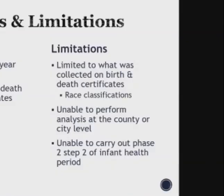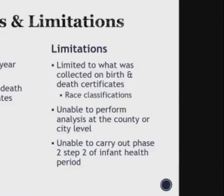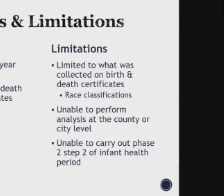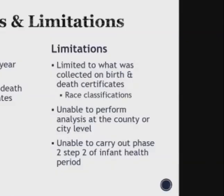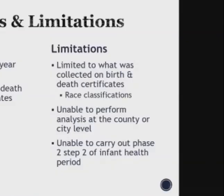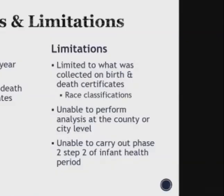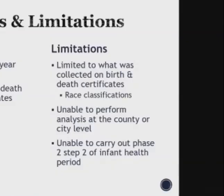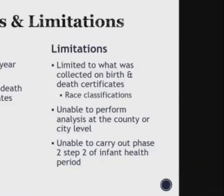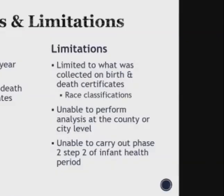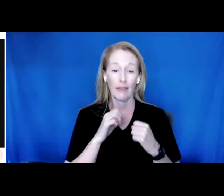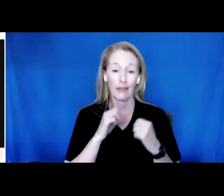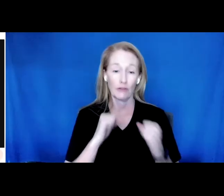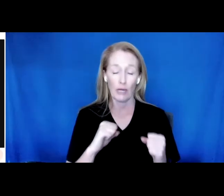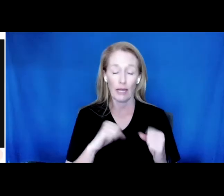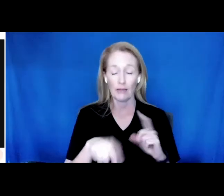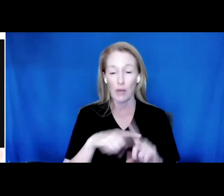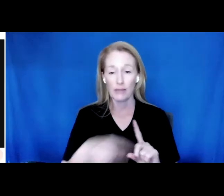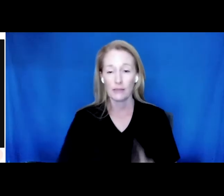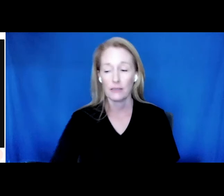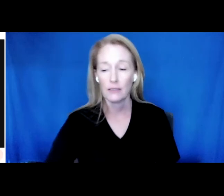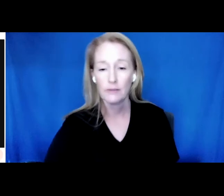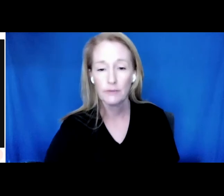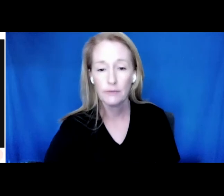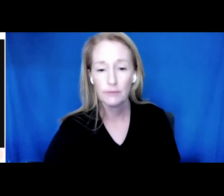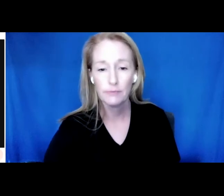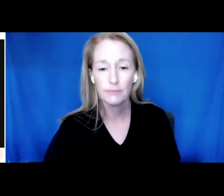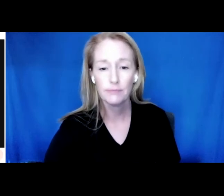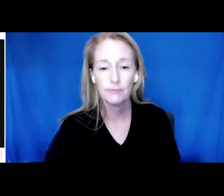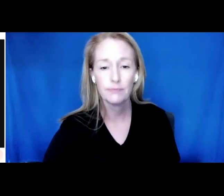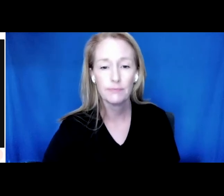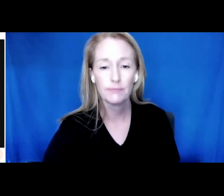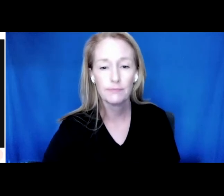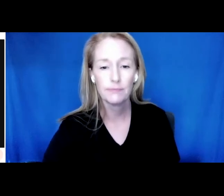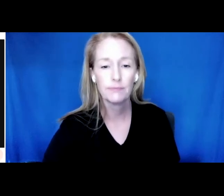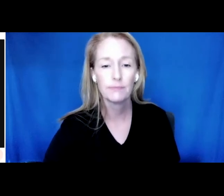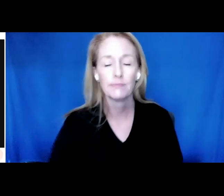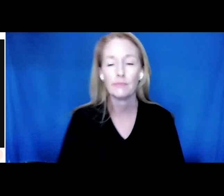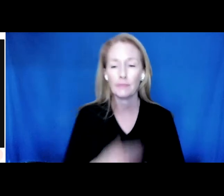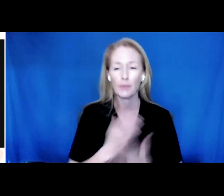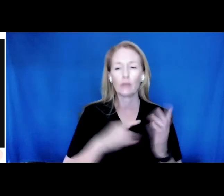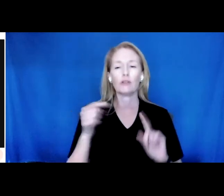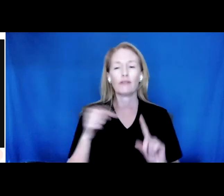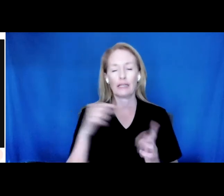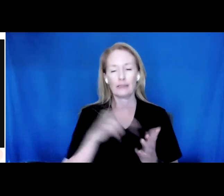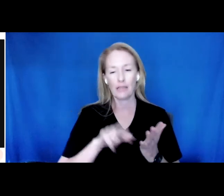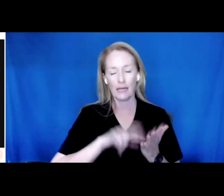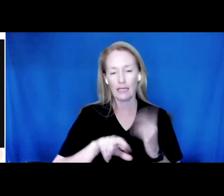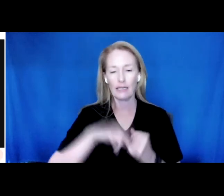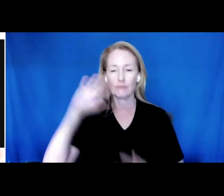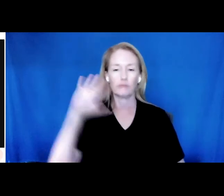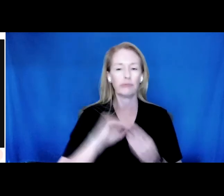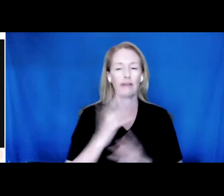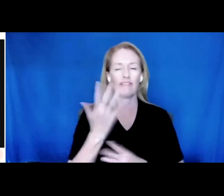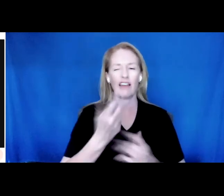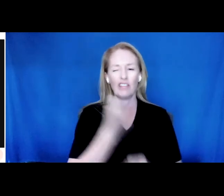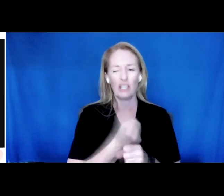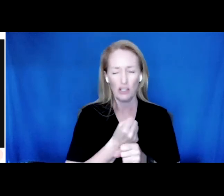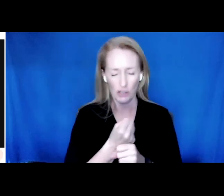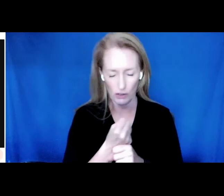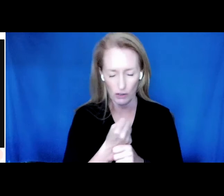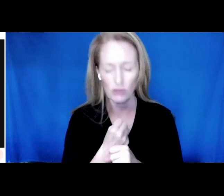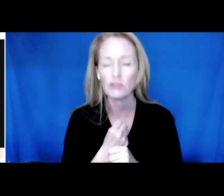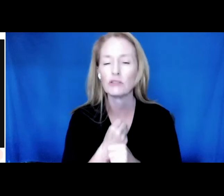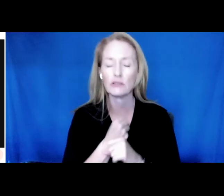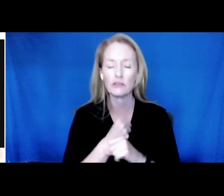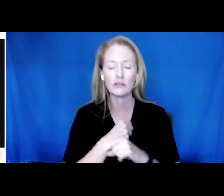a very comprehensive 5-year analysis of births and fetal infant deaths for Arizona